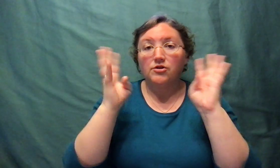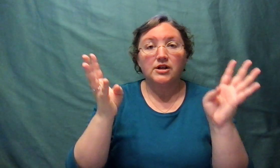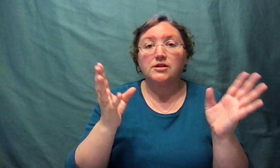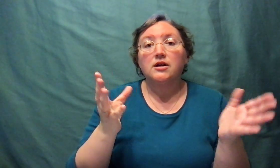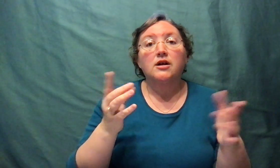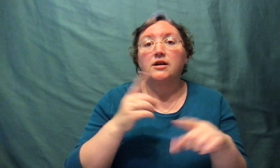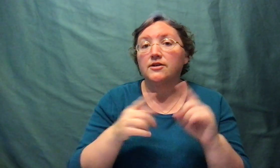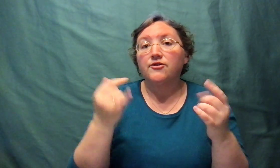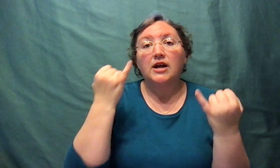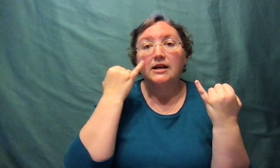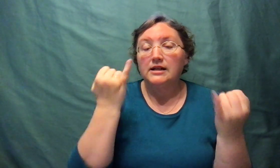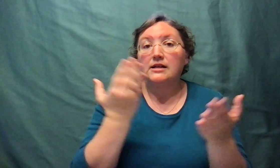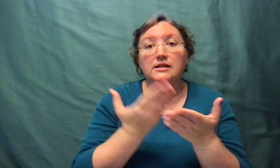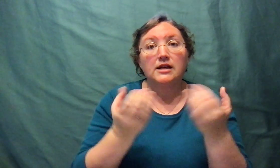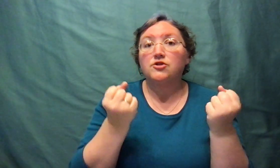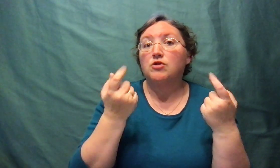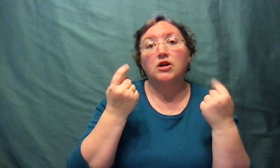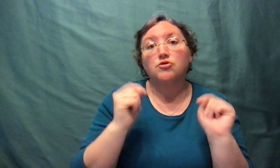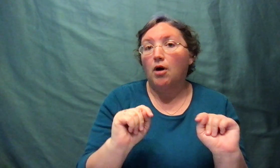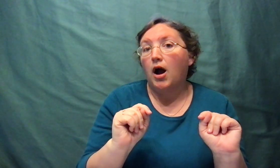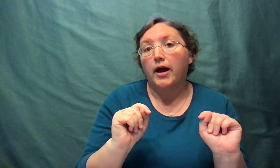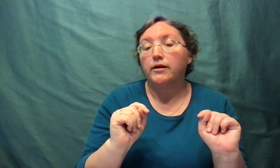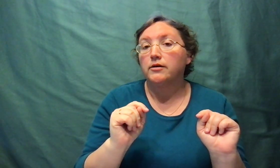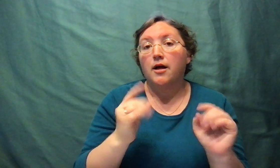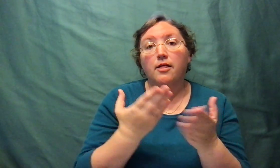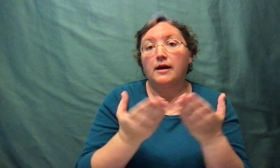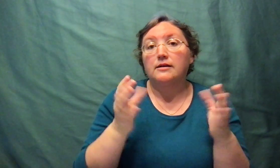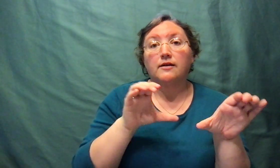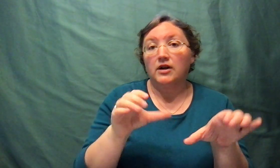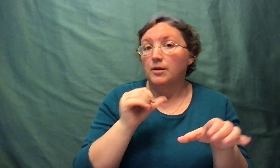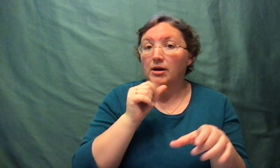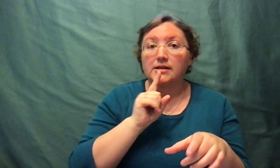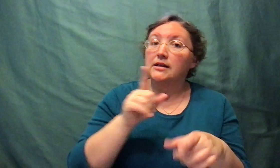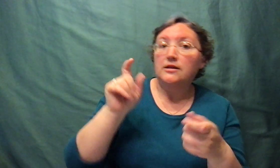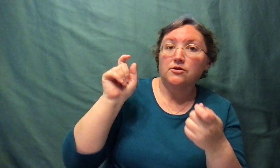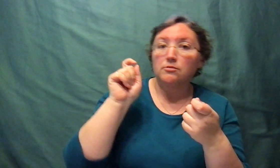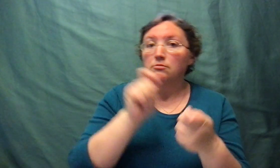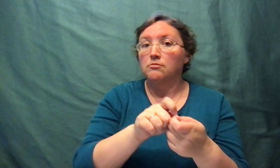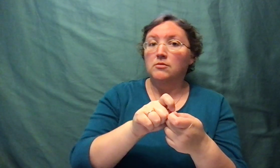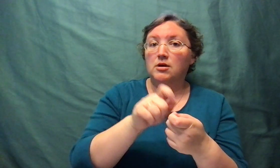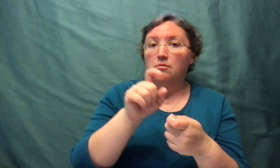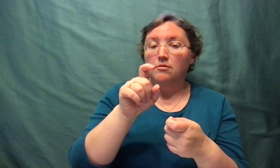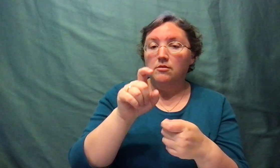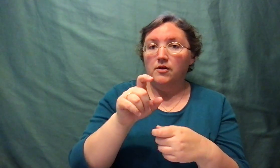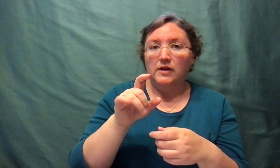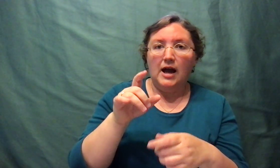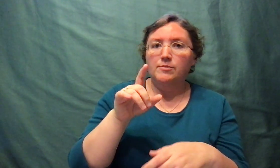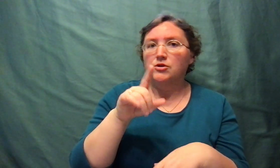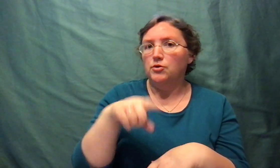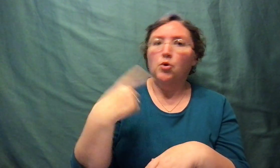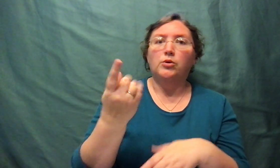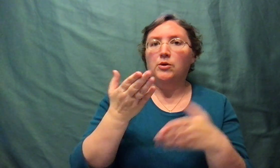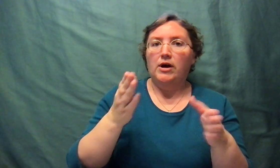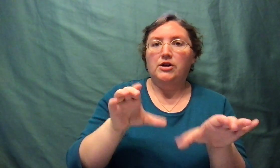just different ideas, things you can try, things I've done. I'm not saying these are the absolute only way to do